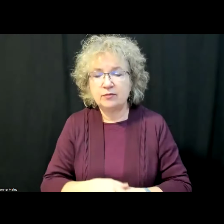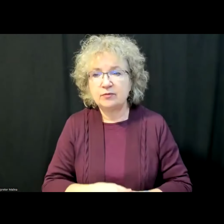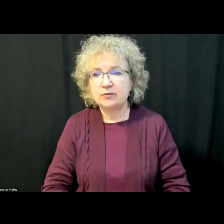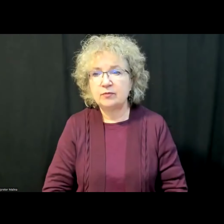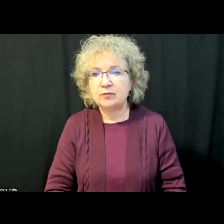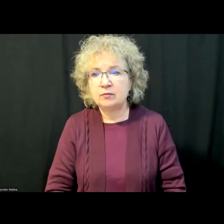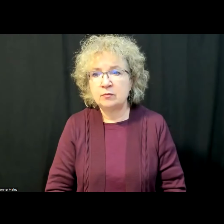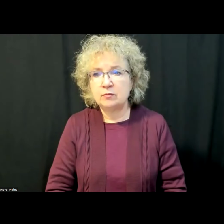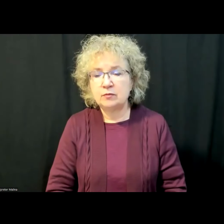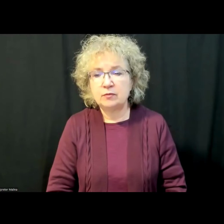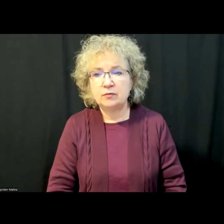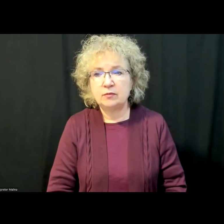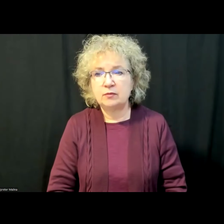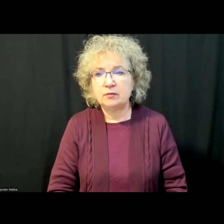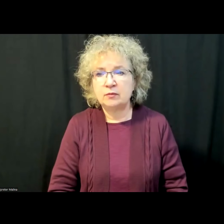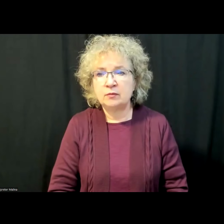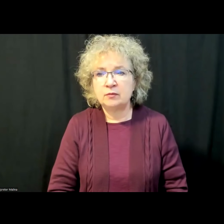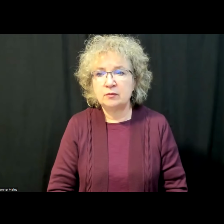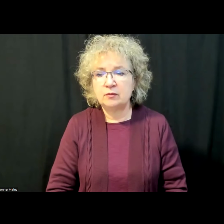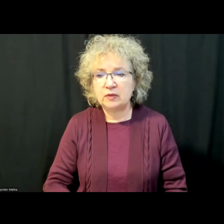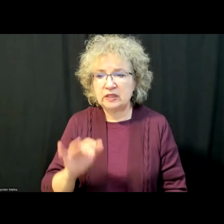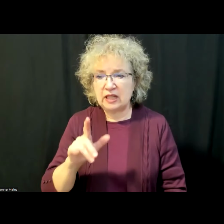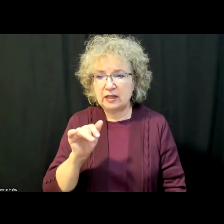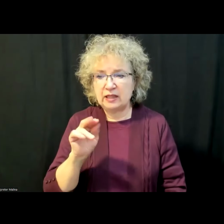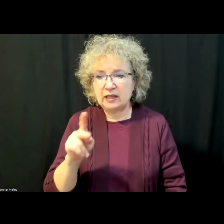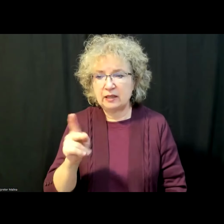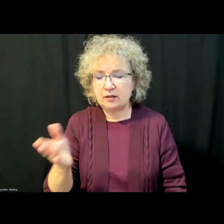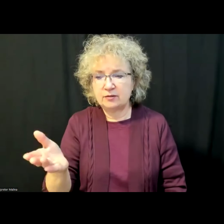but here is that link here.